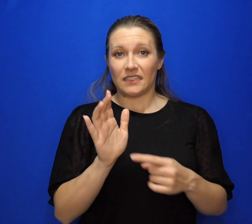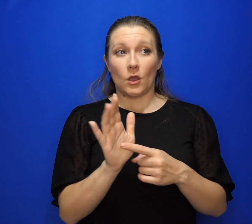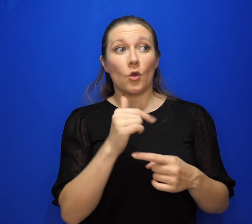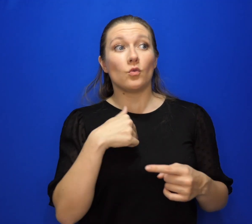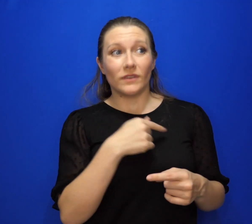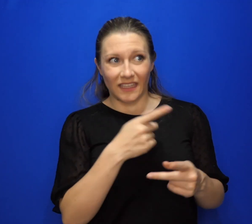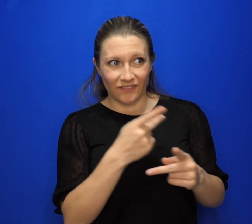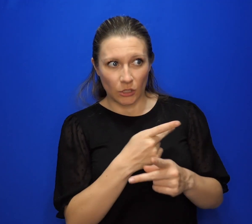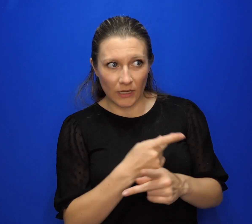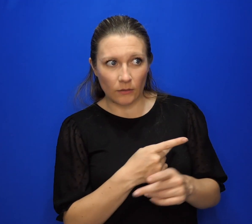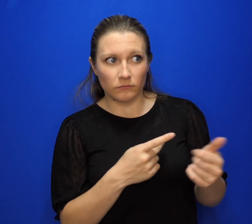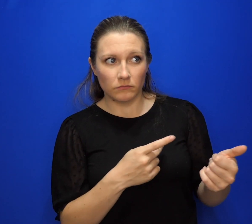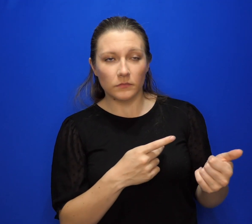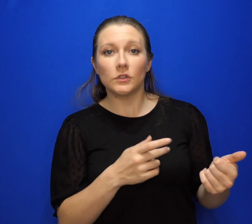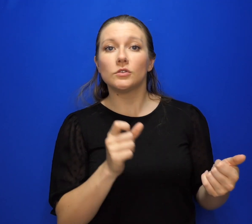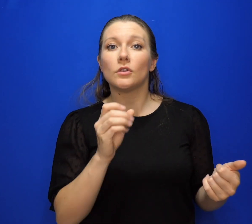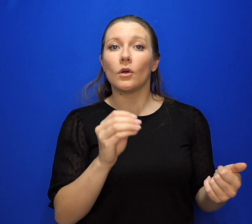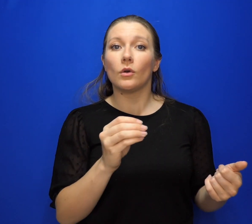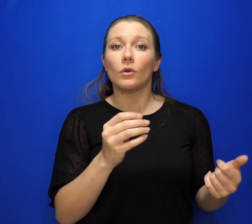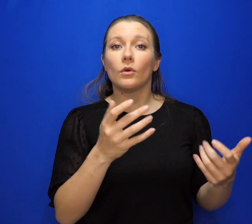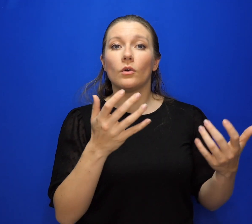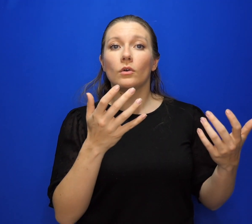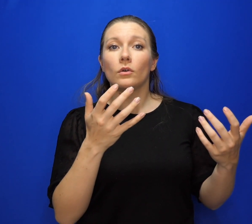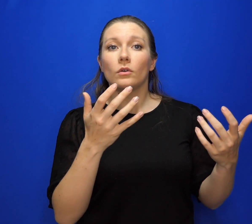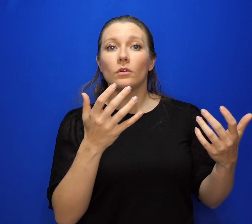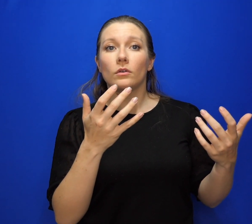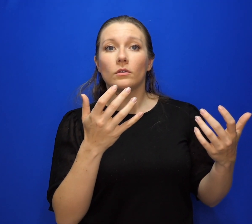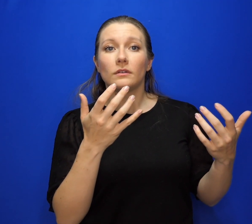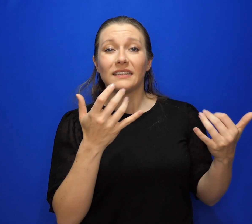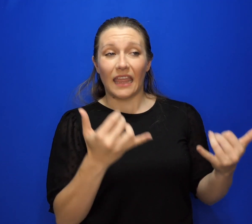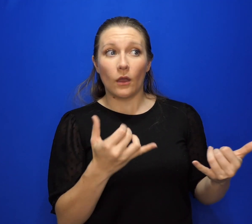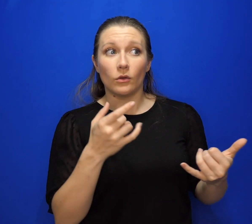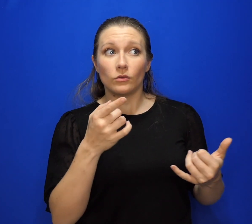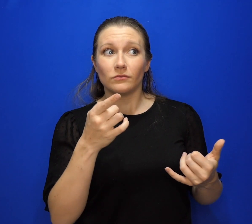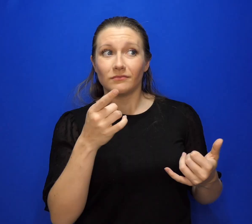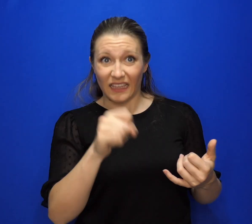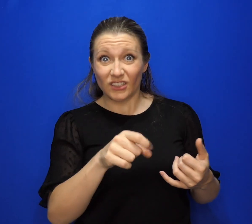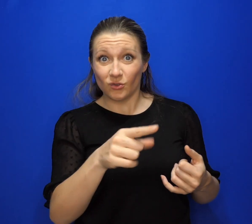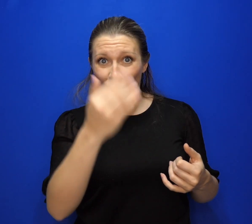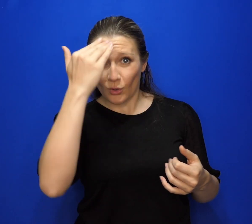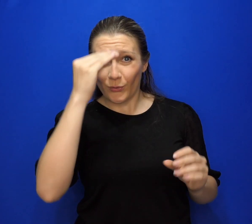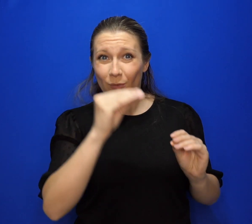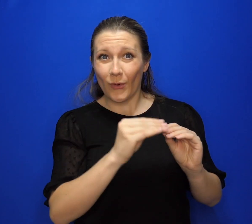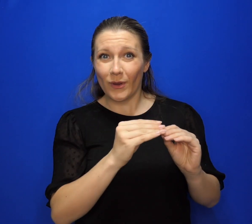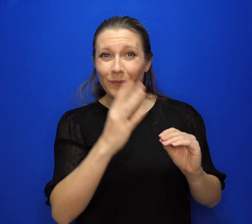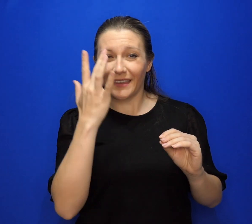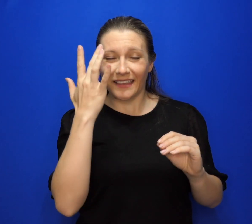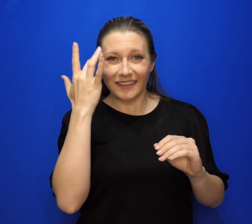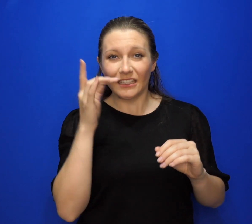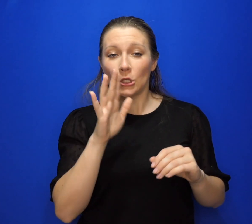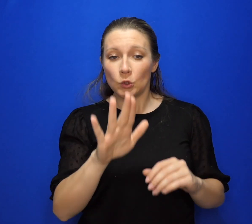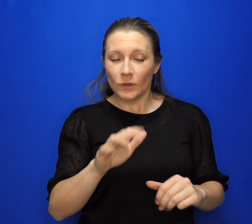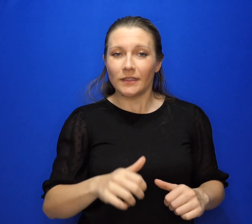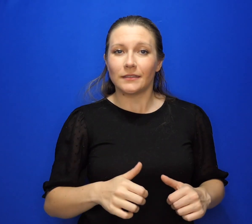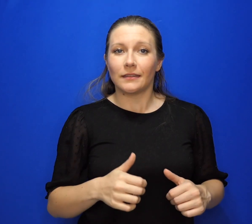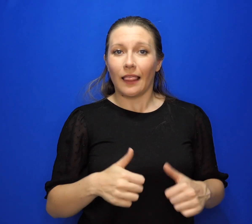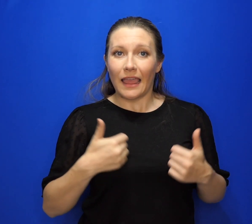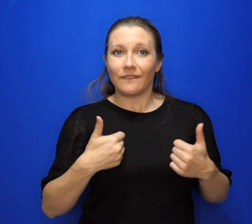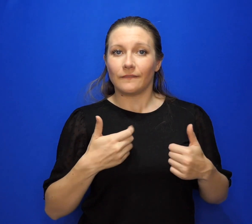We figured it out. So in that case, yes. Do you know more? Absolutely, you know more because you are living